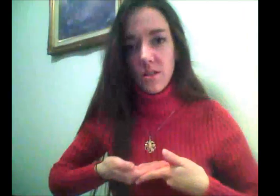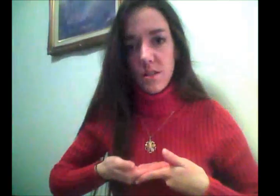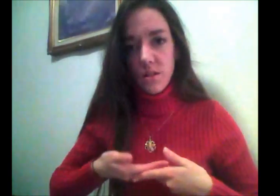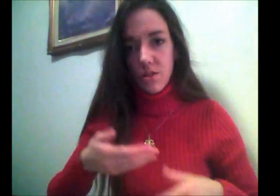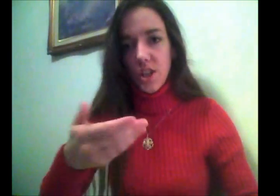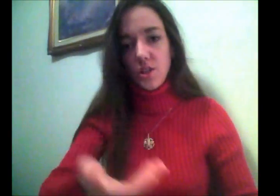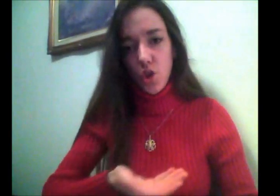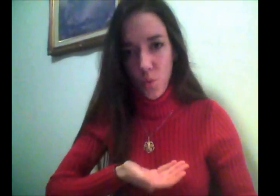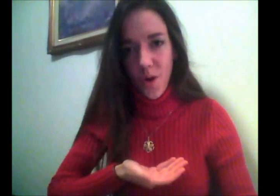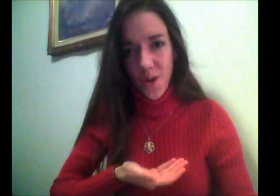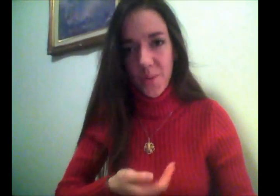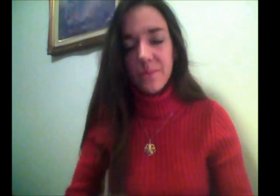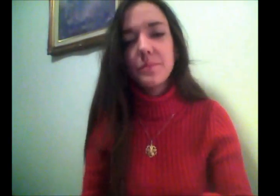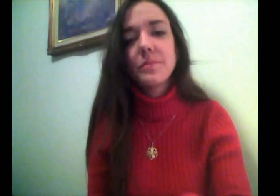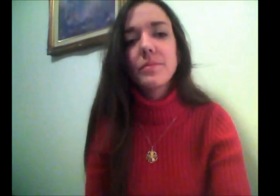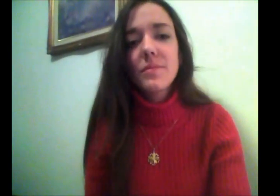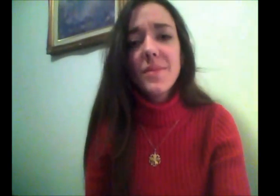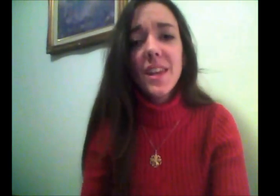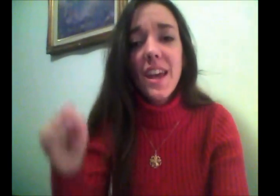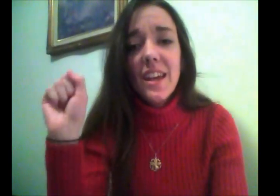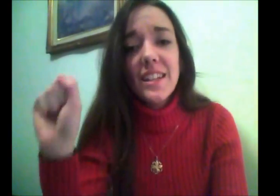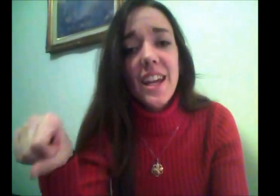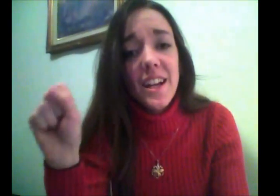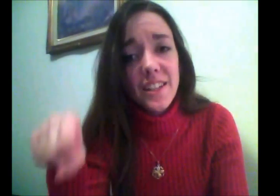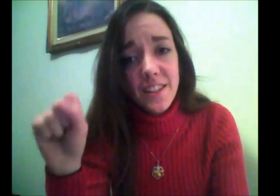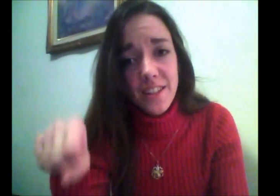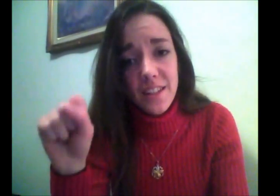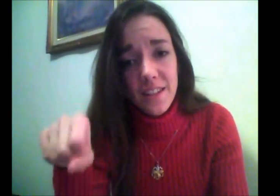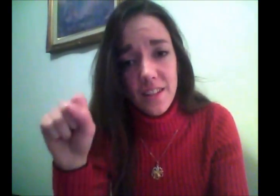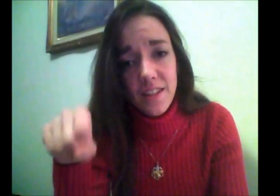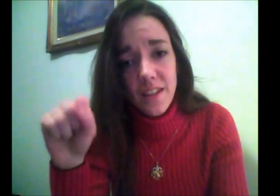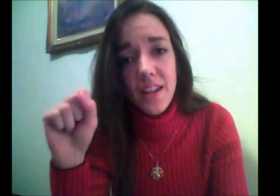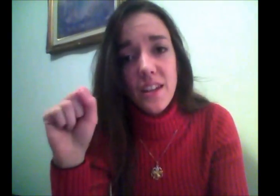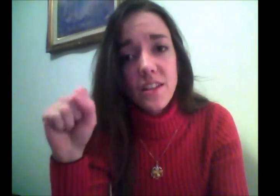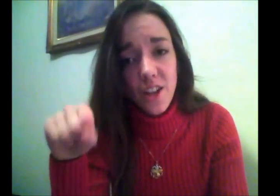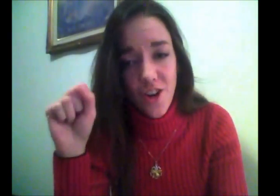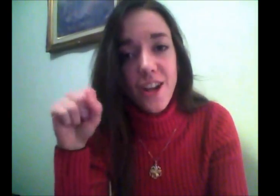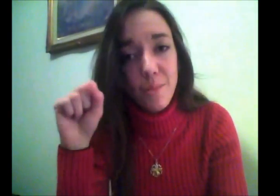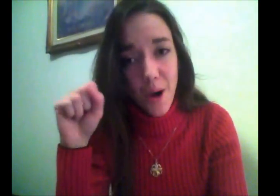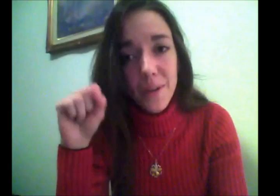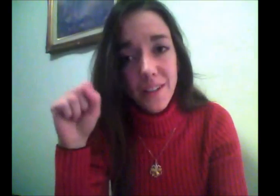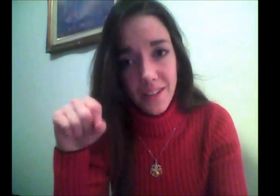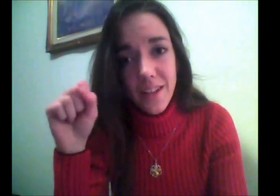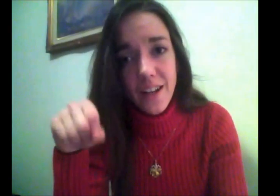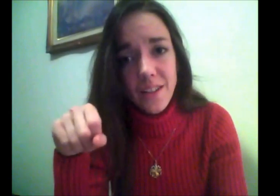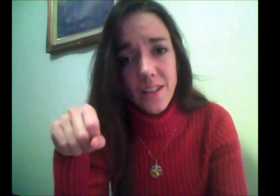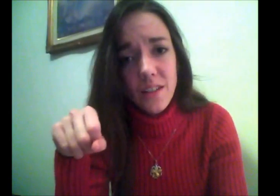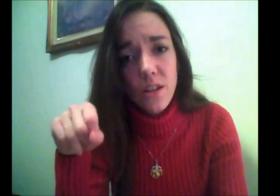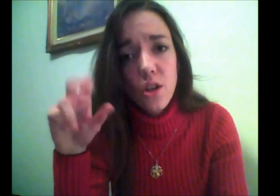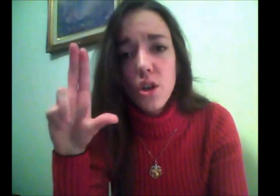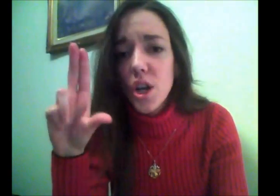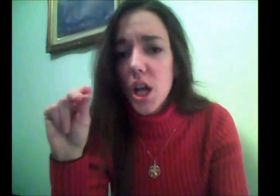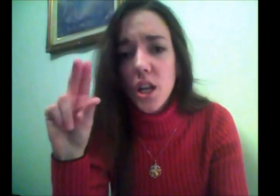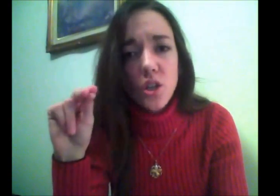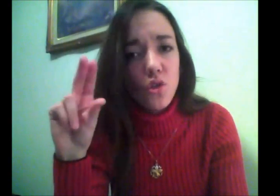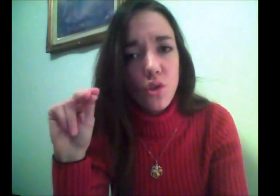to your chest. You're welcome. Yes is like your head's bobbing. Yes. And